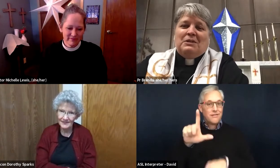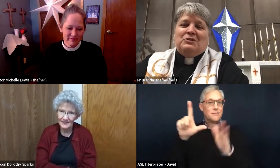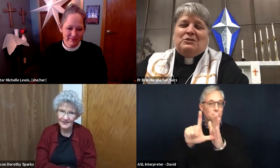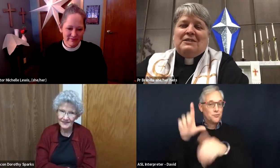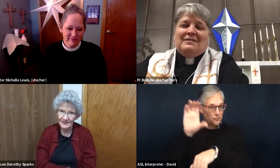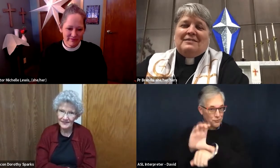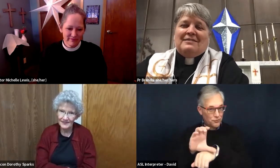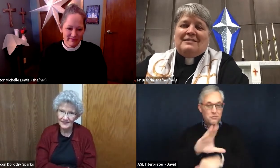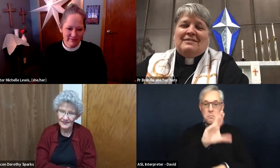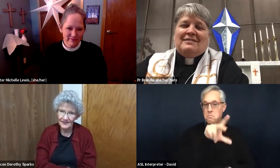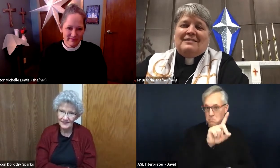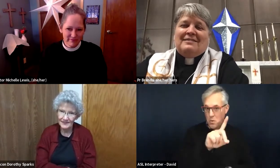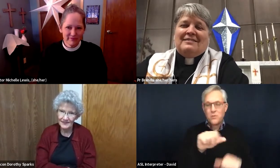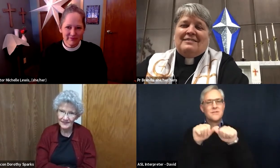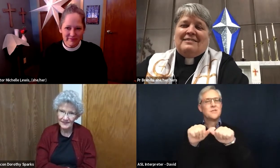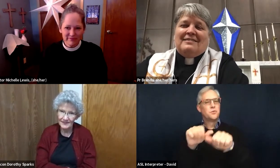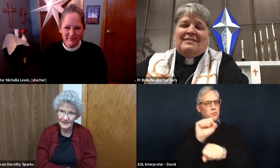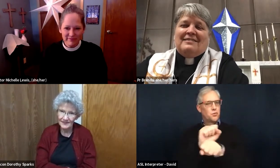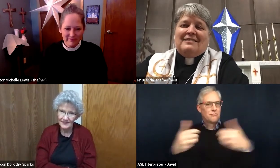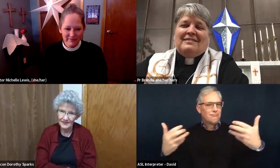partnership in ministry.